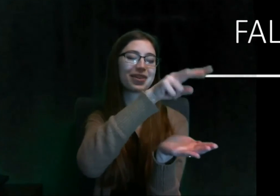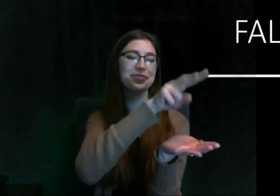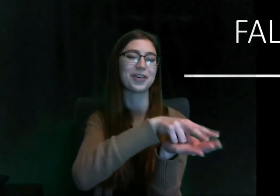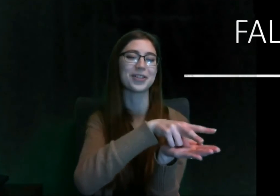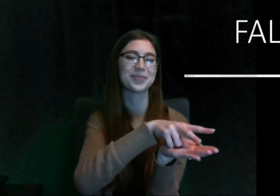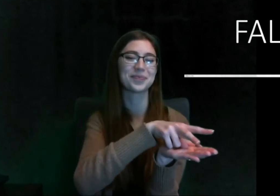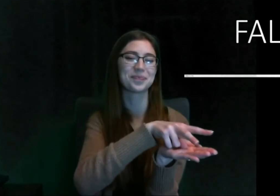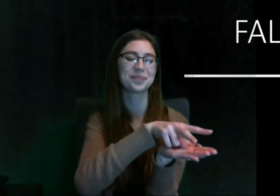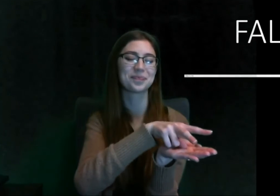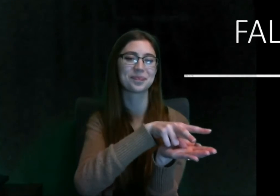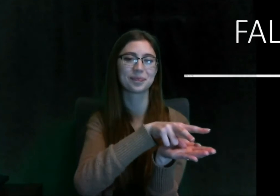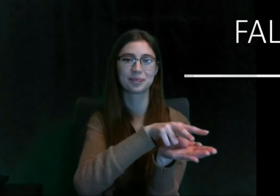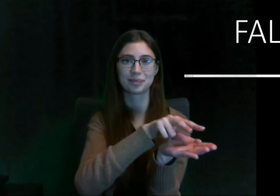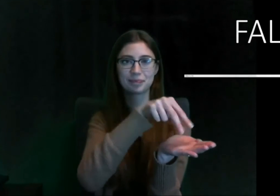Fall.